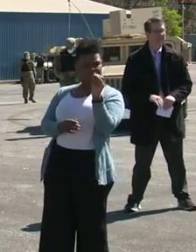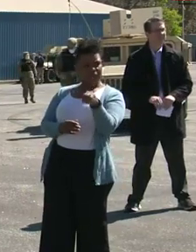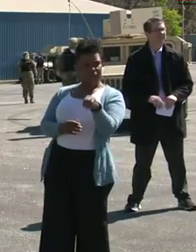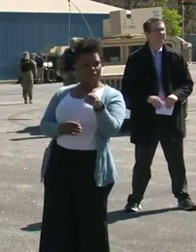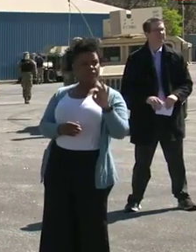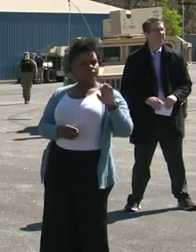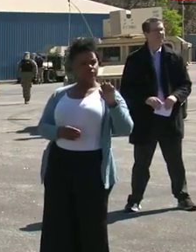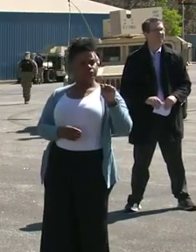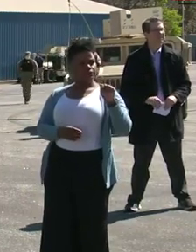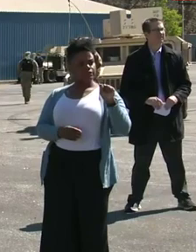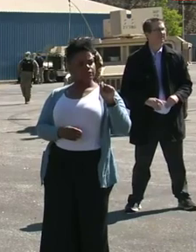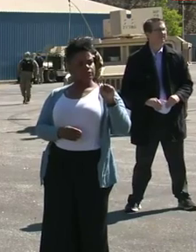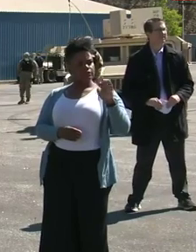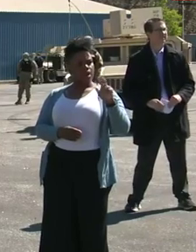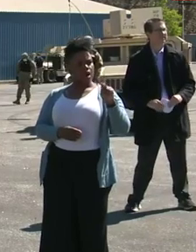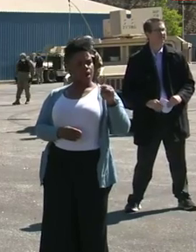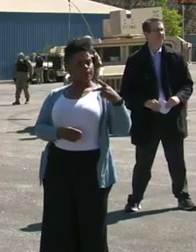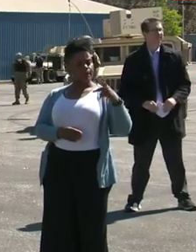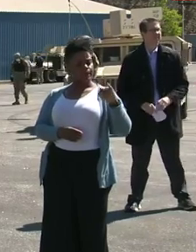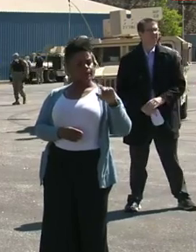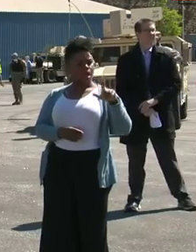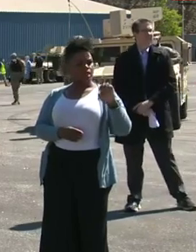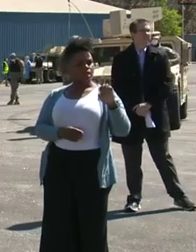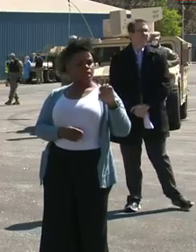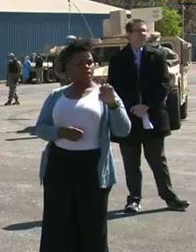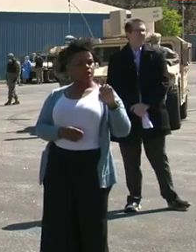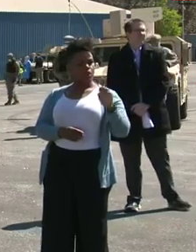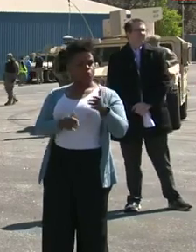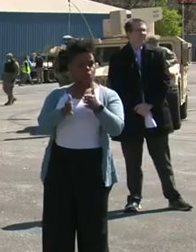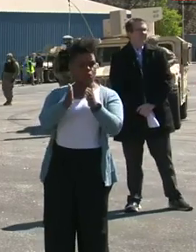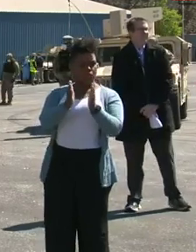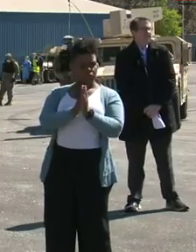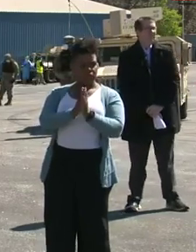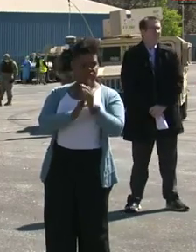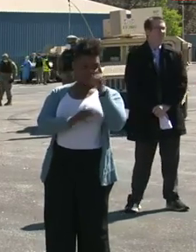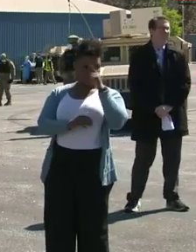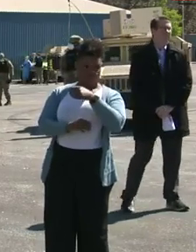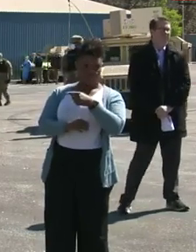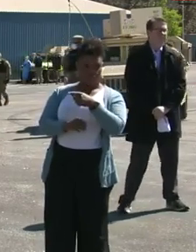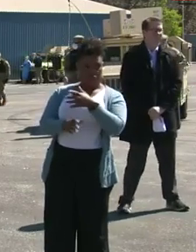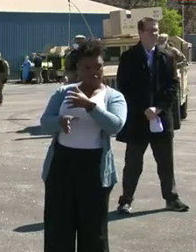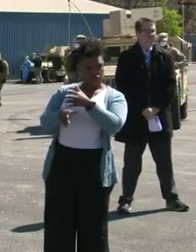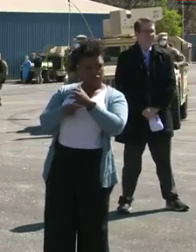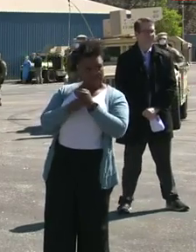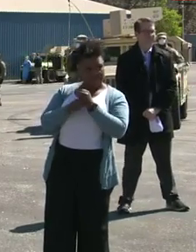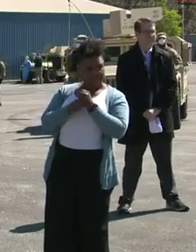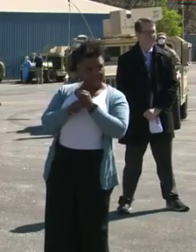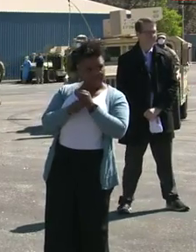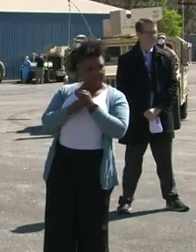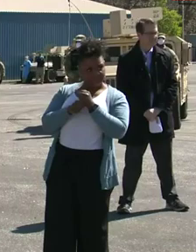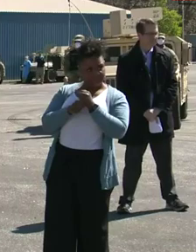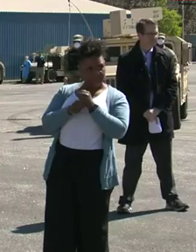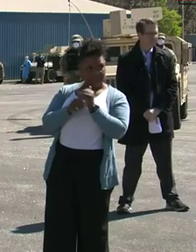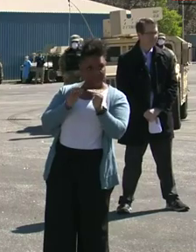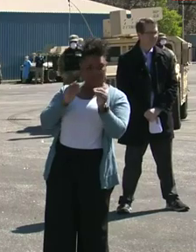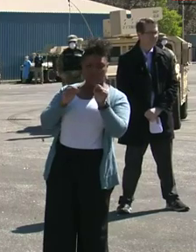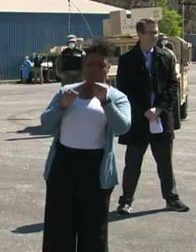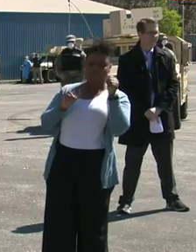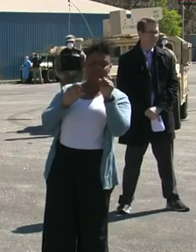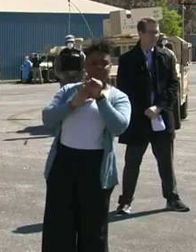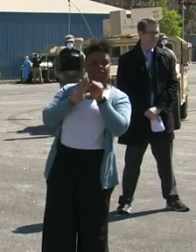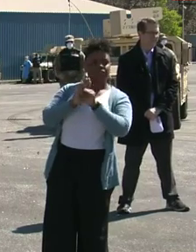received, and especially given evidence that the Trump administration has favored red states, and how does that